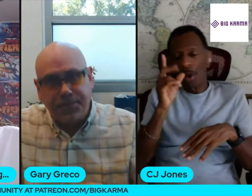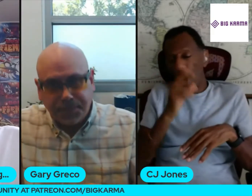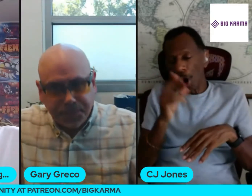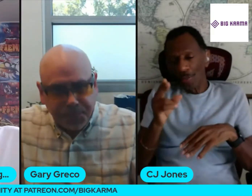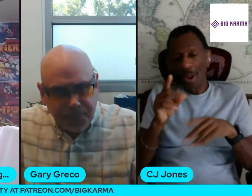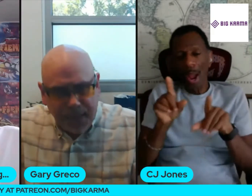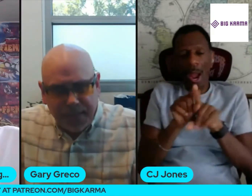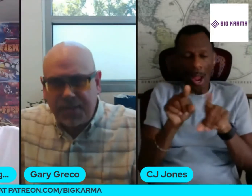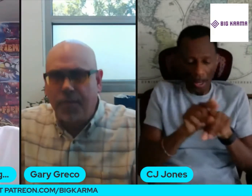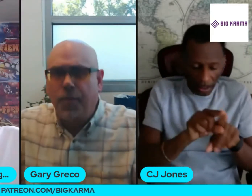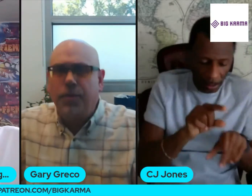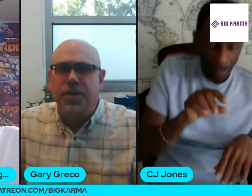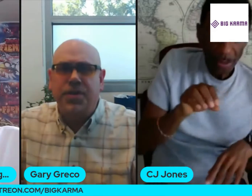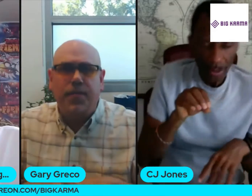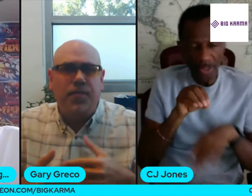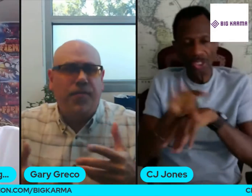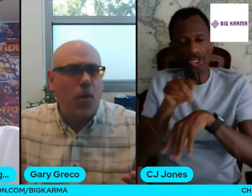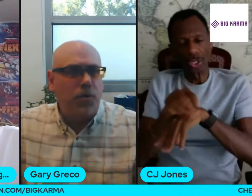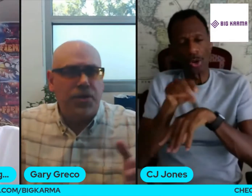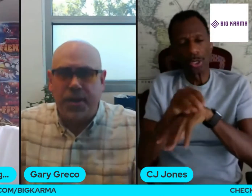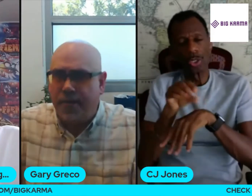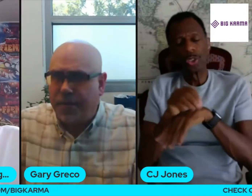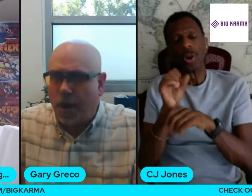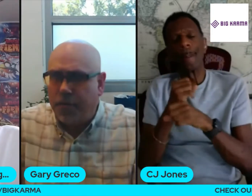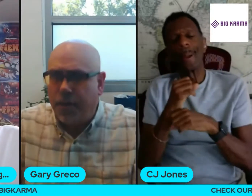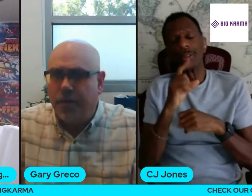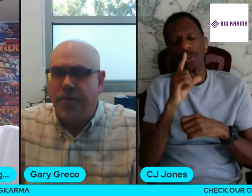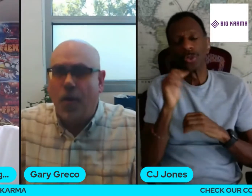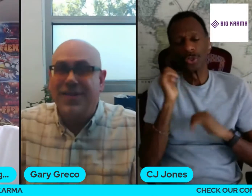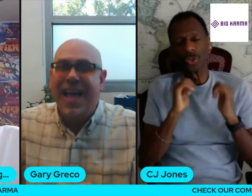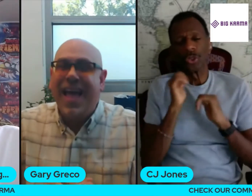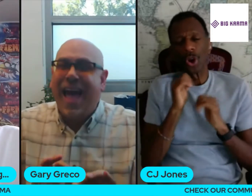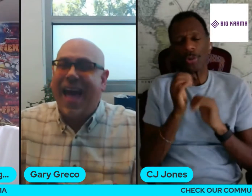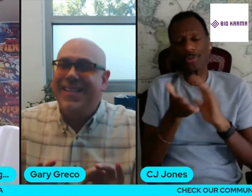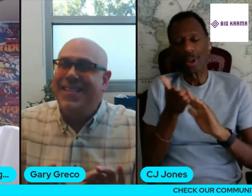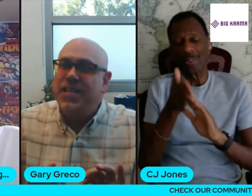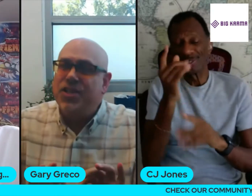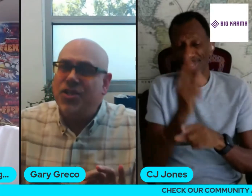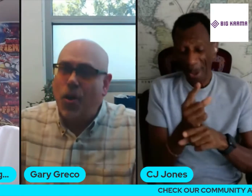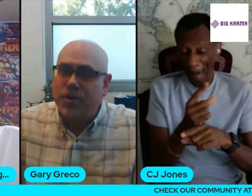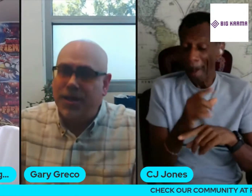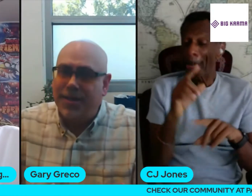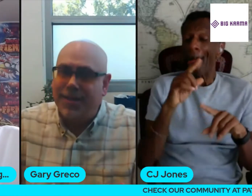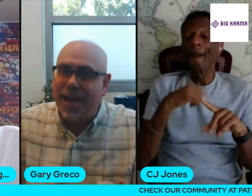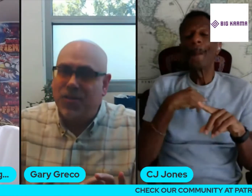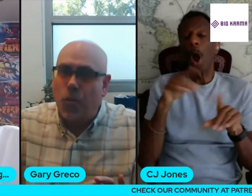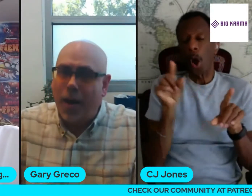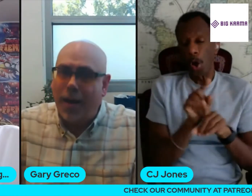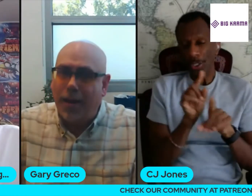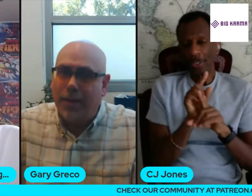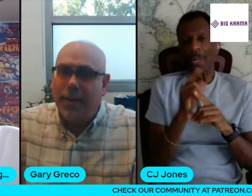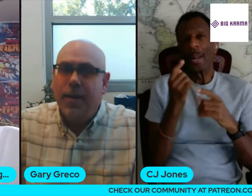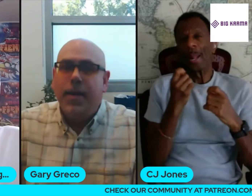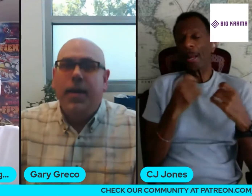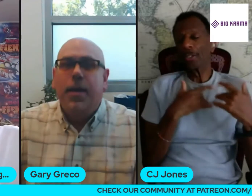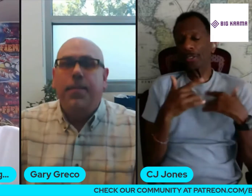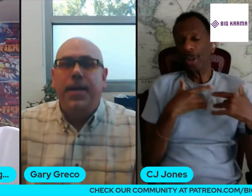have several disabled folks, deaf and hard of hearing folks, as consultants as